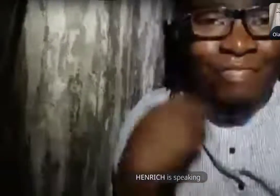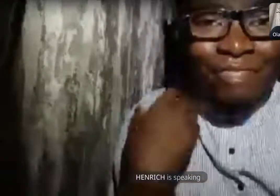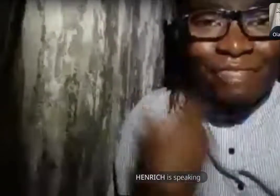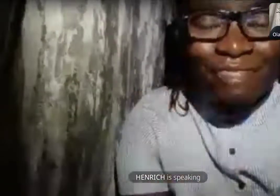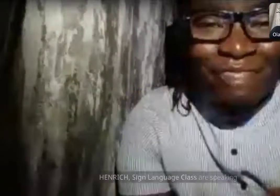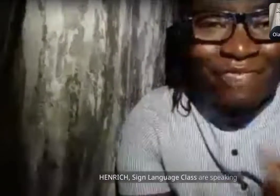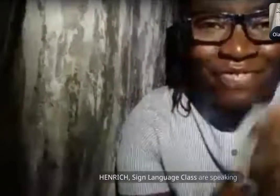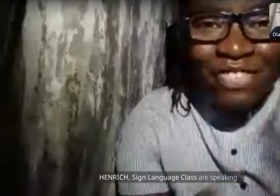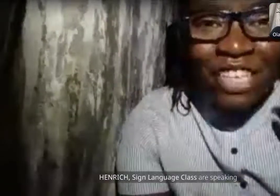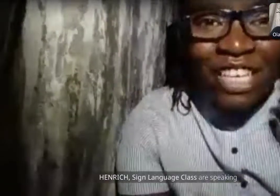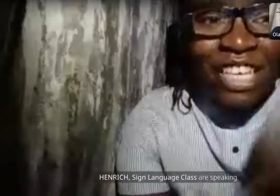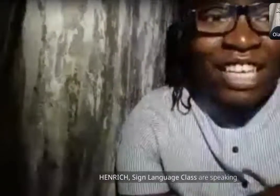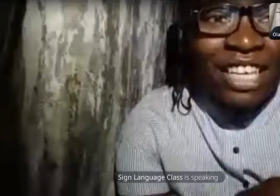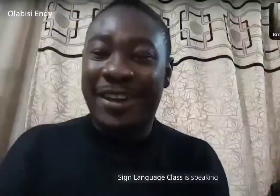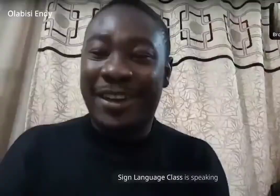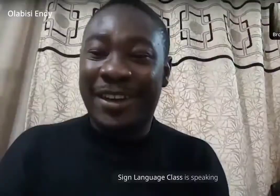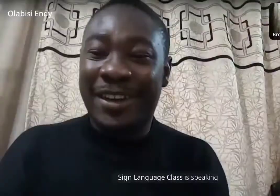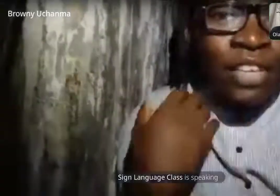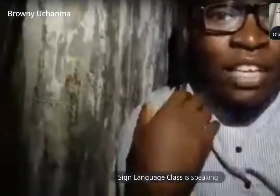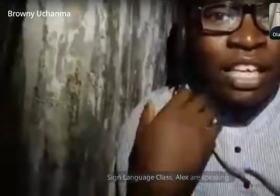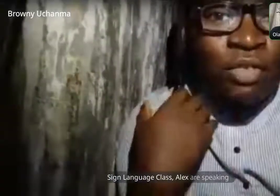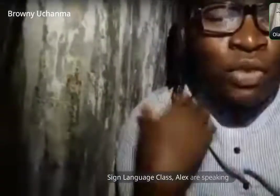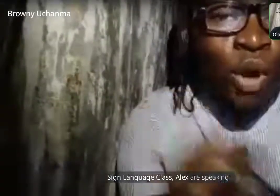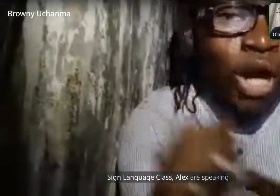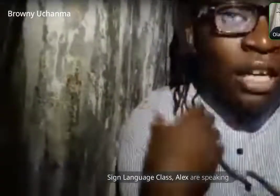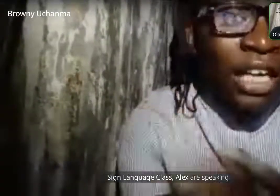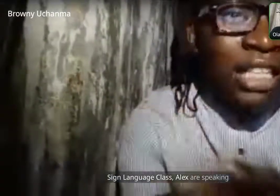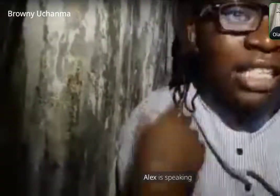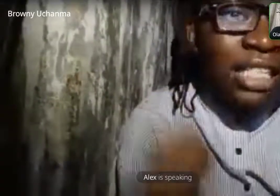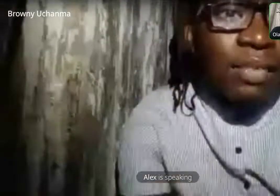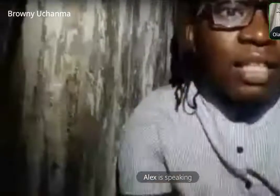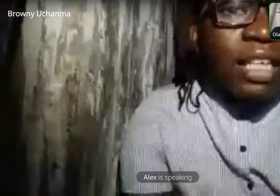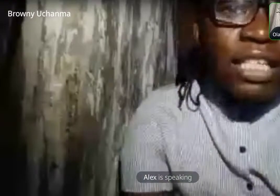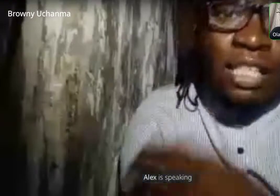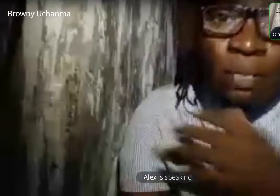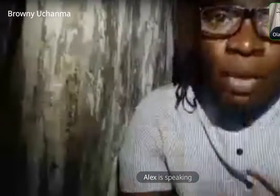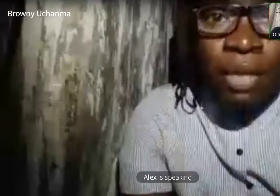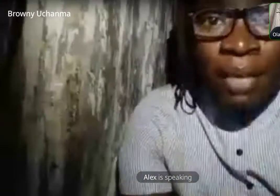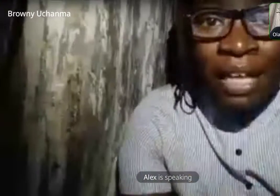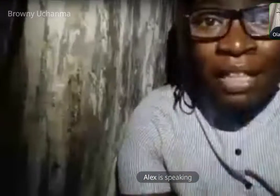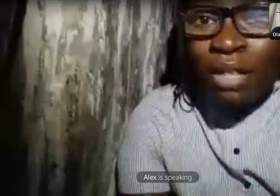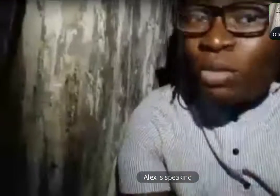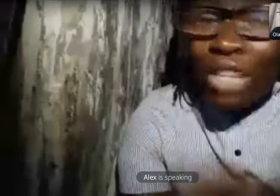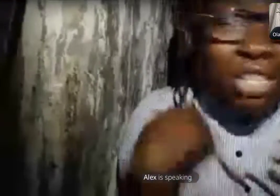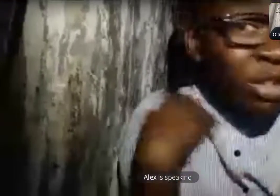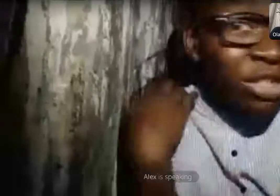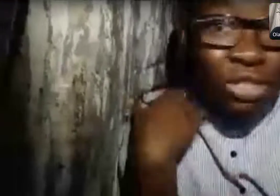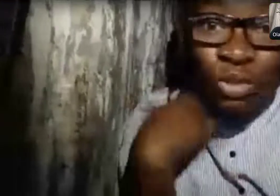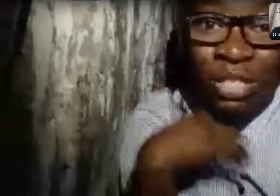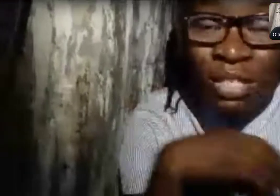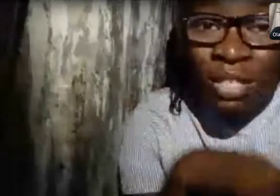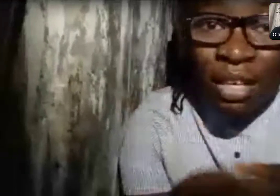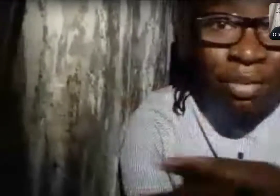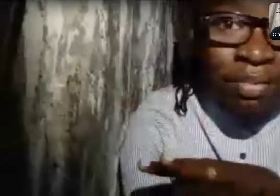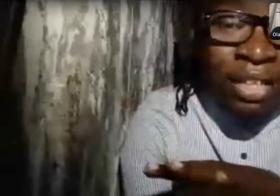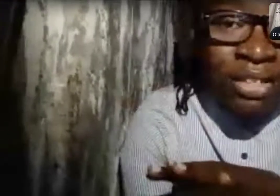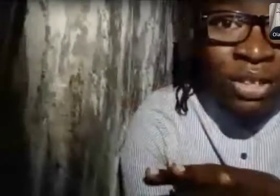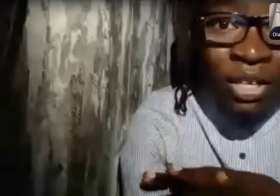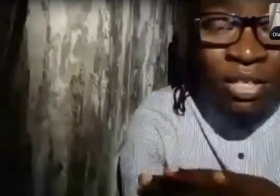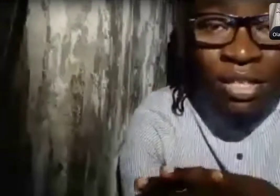Please start If your you own all can't fasting, see me, please. then it's a problem. I think we'll just continue with endurance camera. I believe